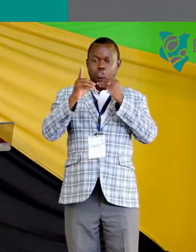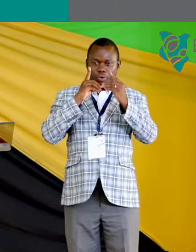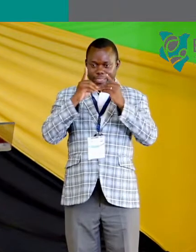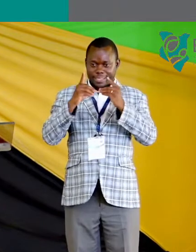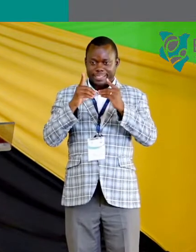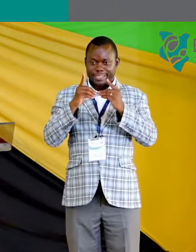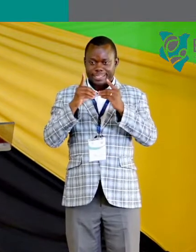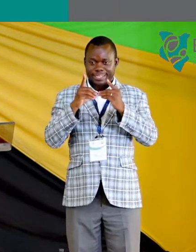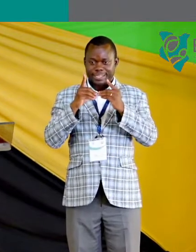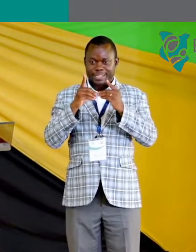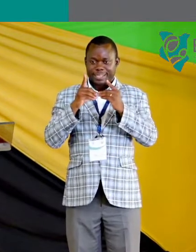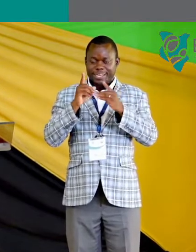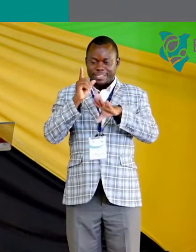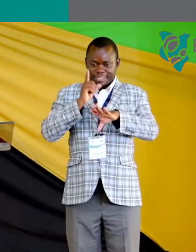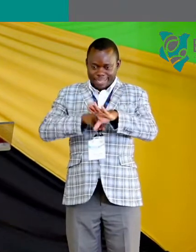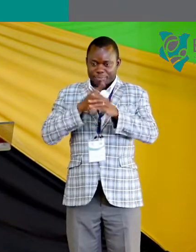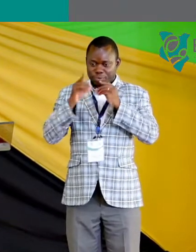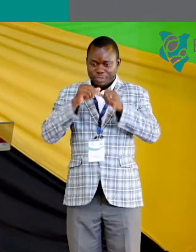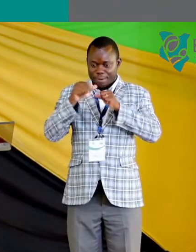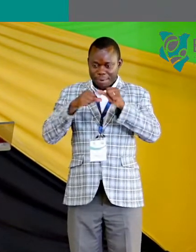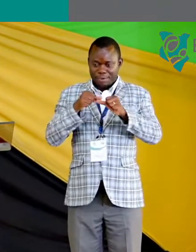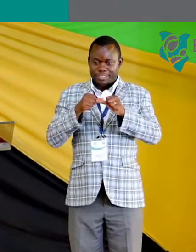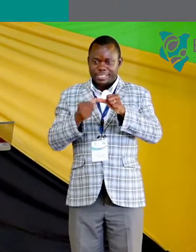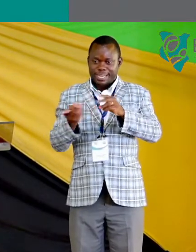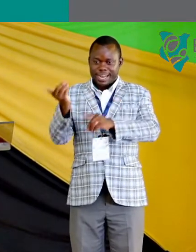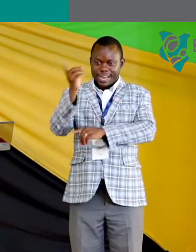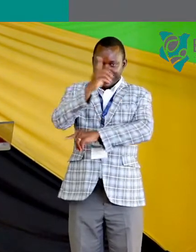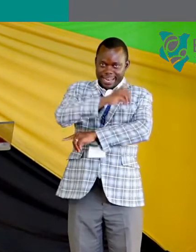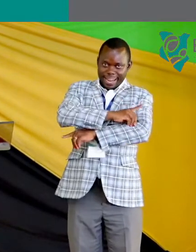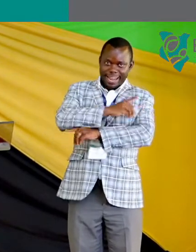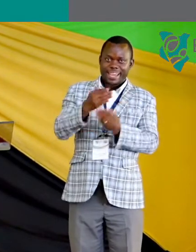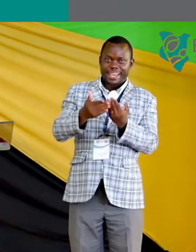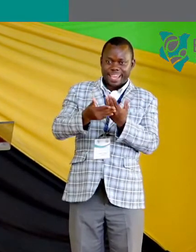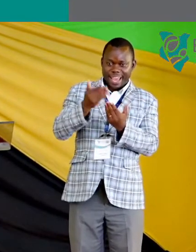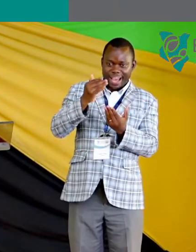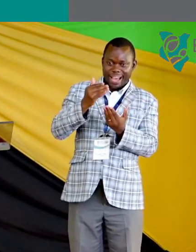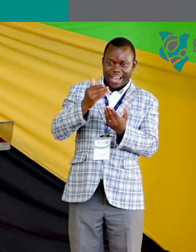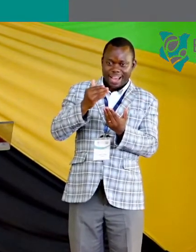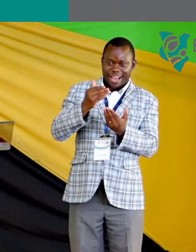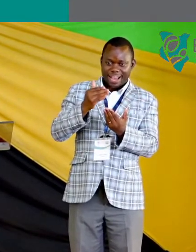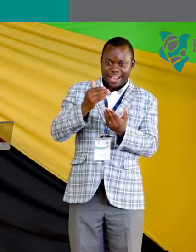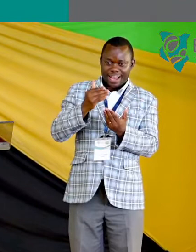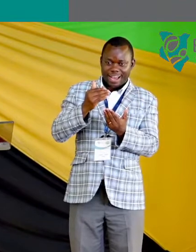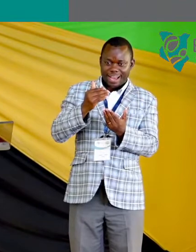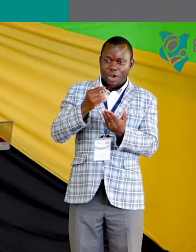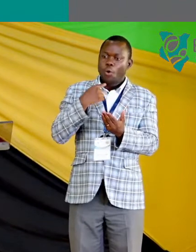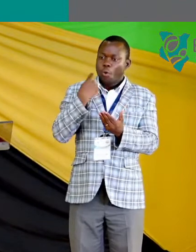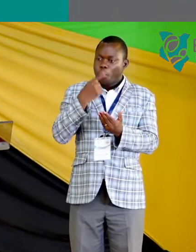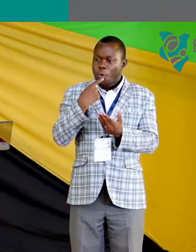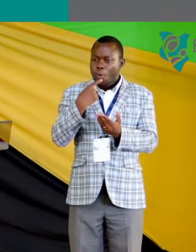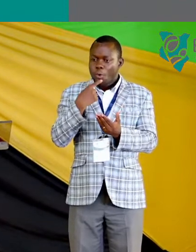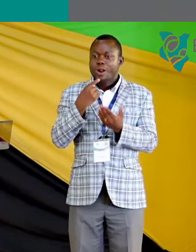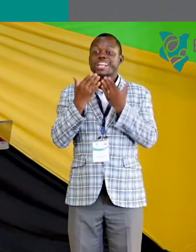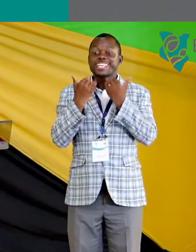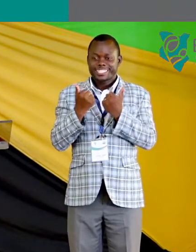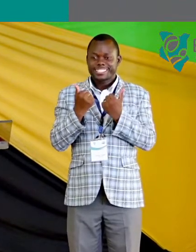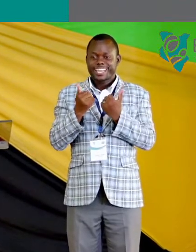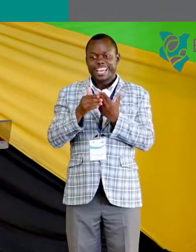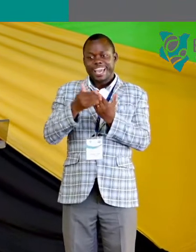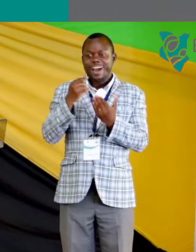Daycare centers. Who needs care? Does the day need care or is it the child?